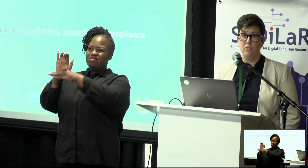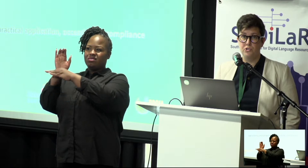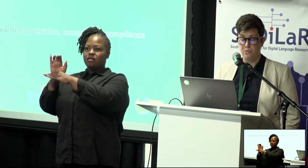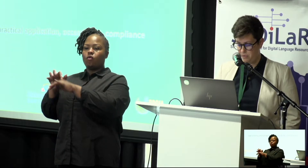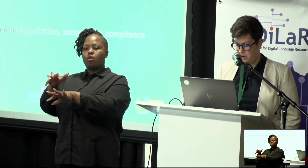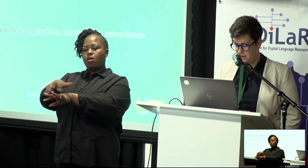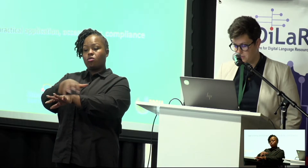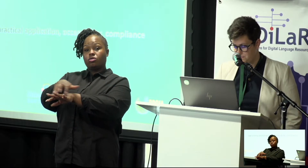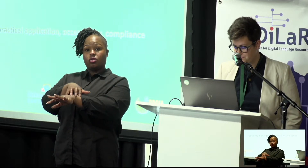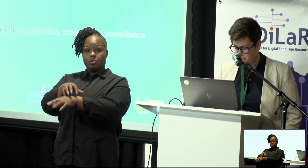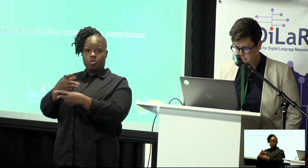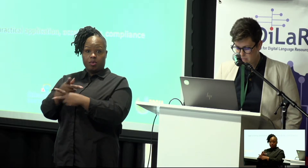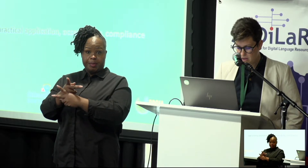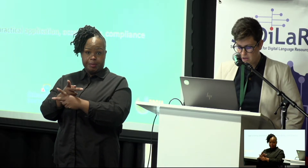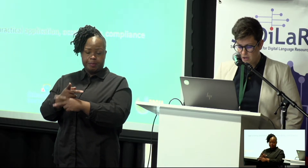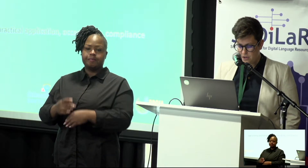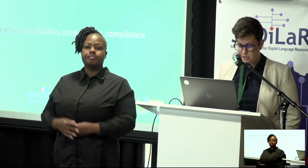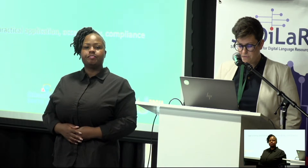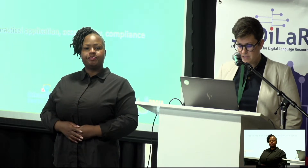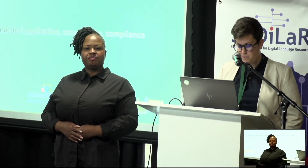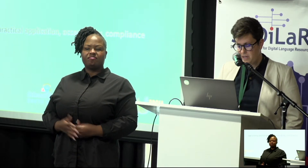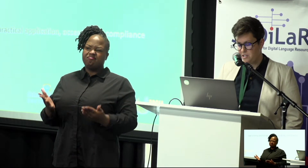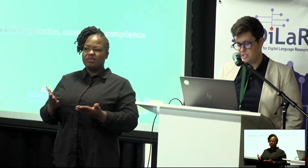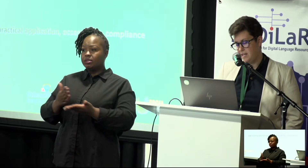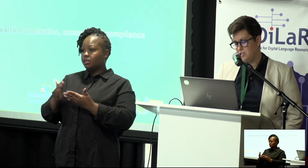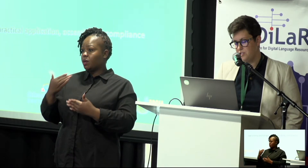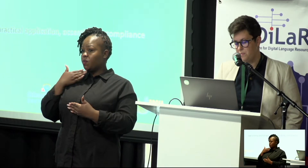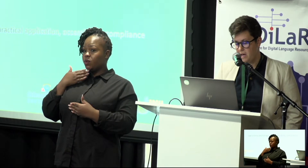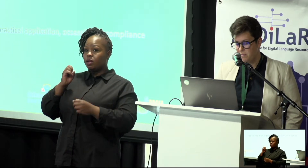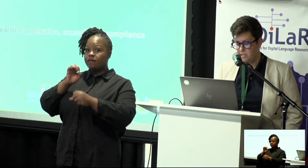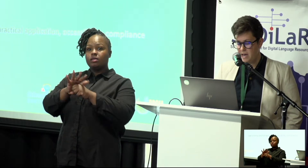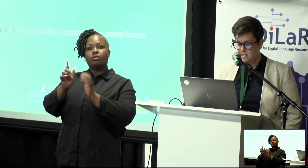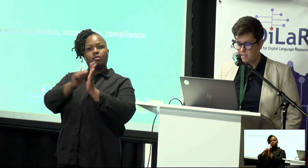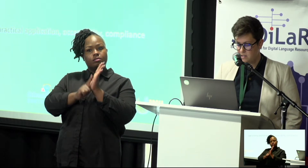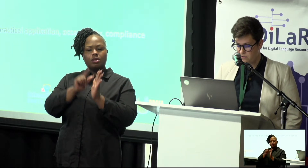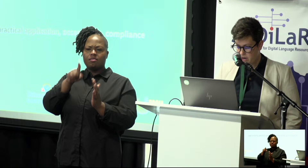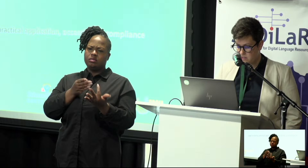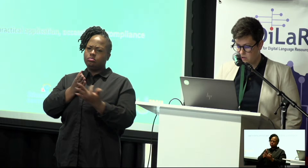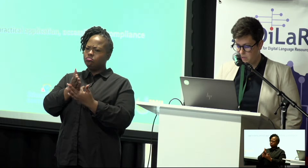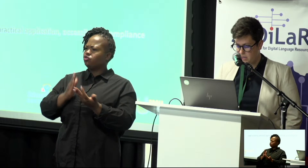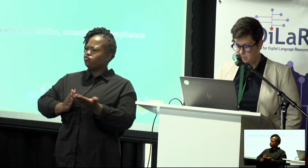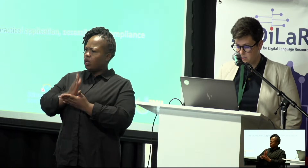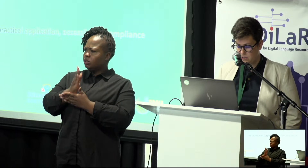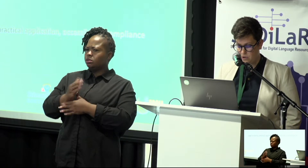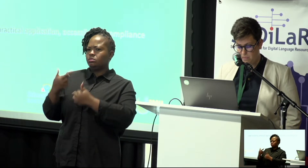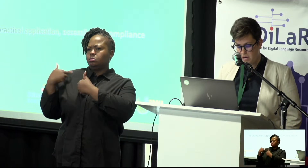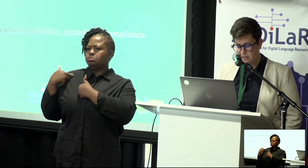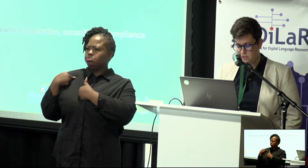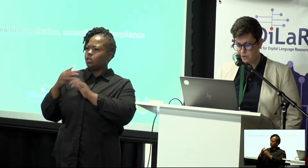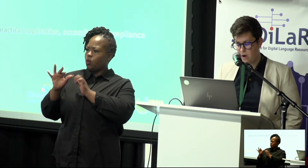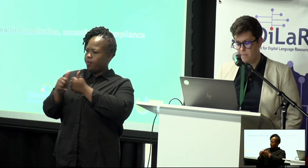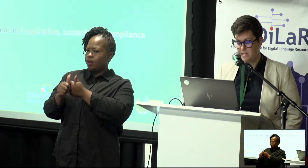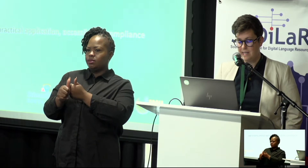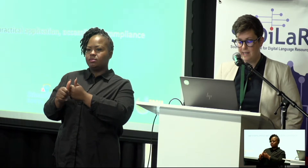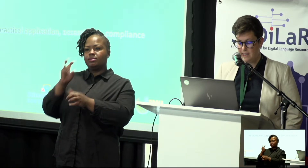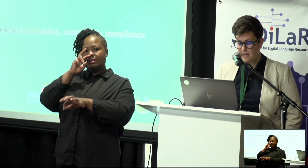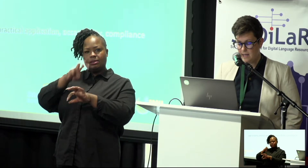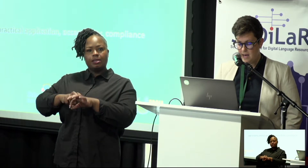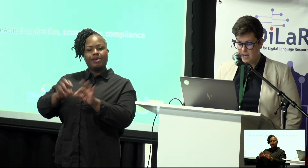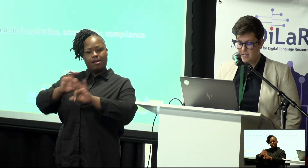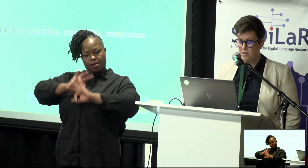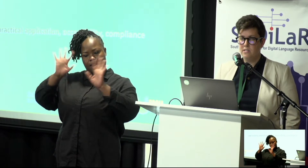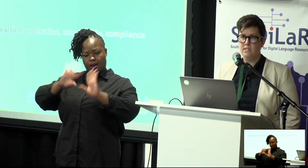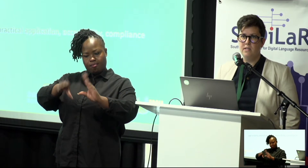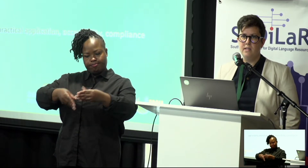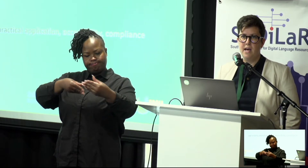for agricultural products. Those affected by legislation should be able to access their rights, obligations, and compliance requirements